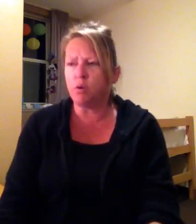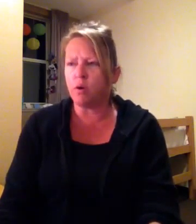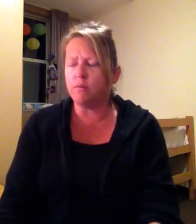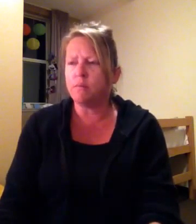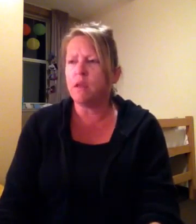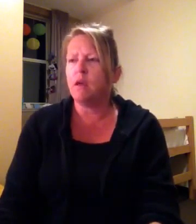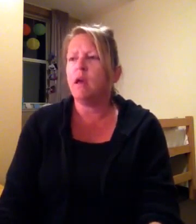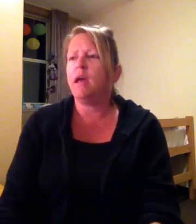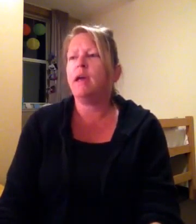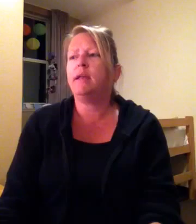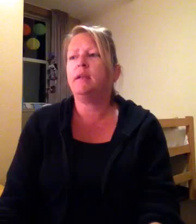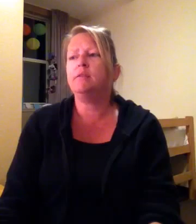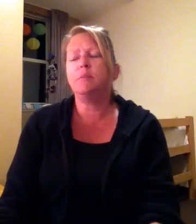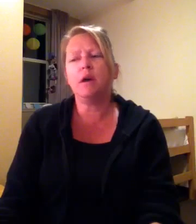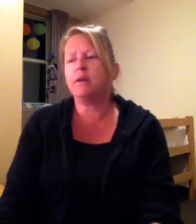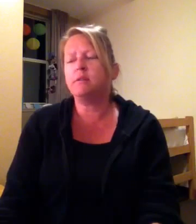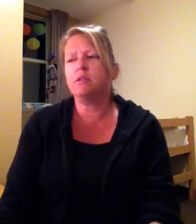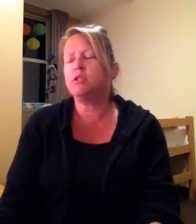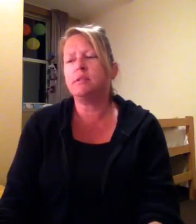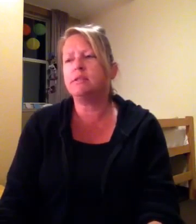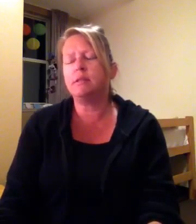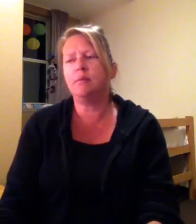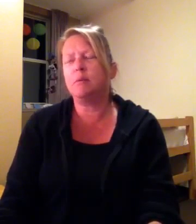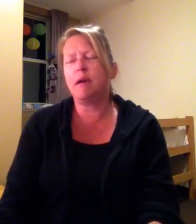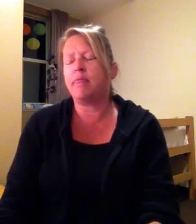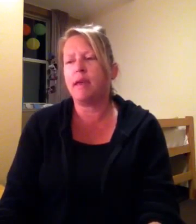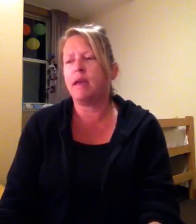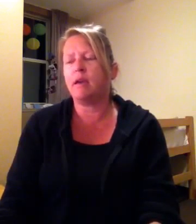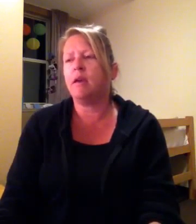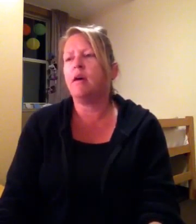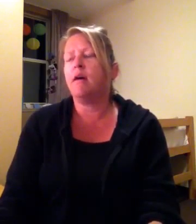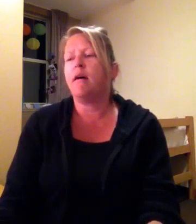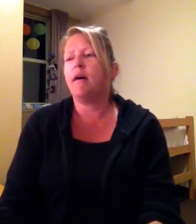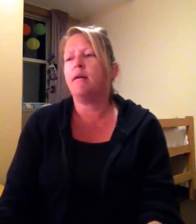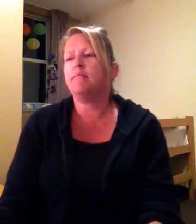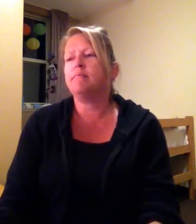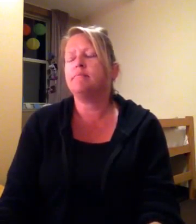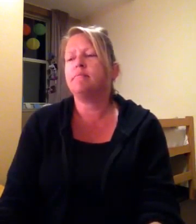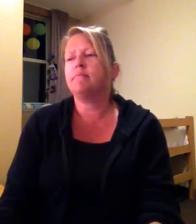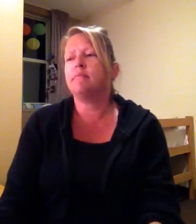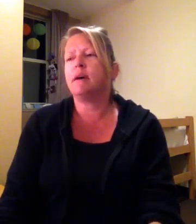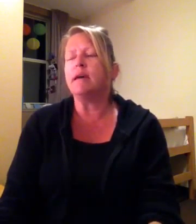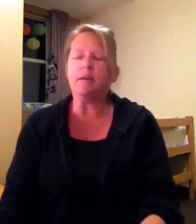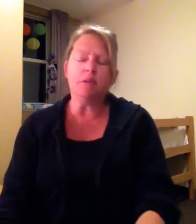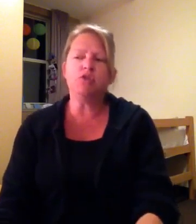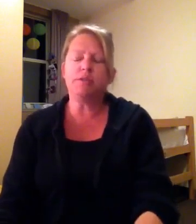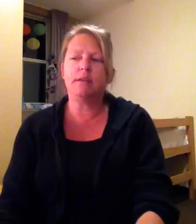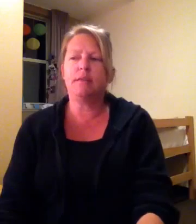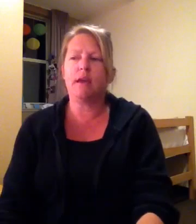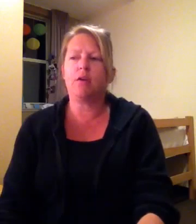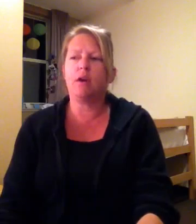computer, and to be honest, it just didn't seem to be my thing. I am interested in the area of